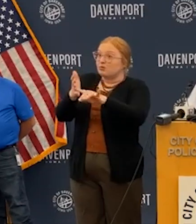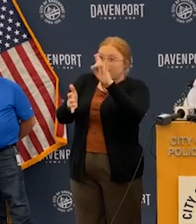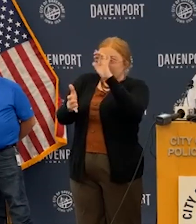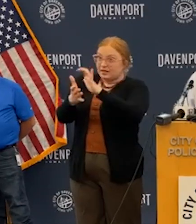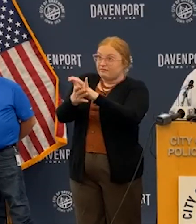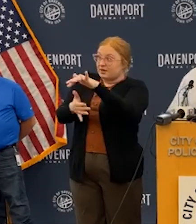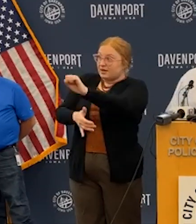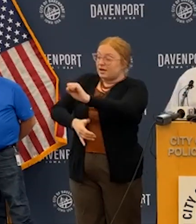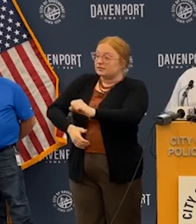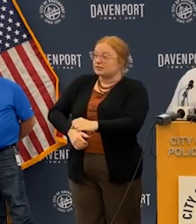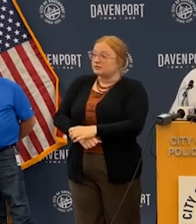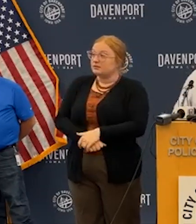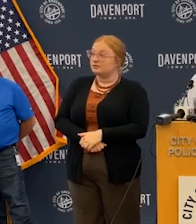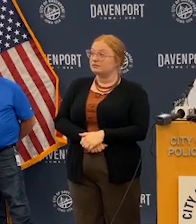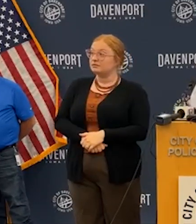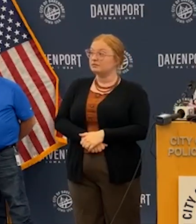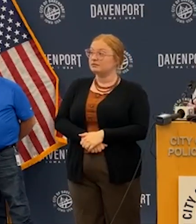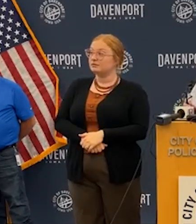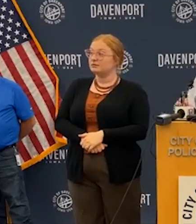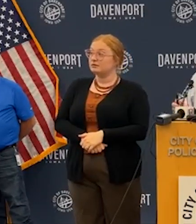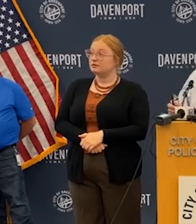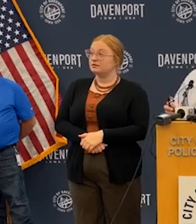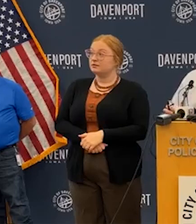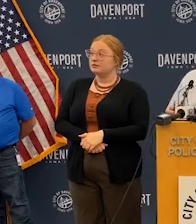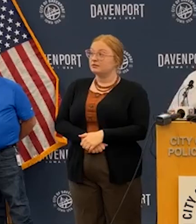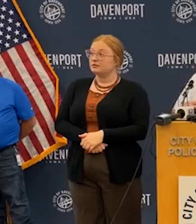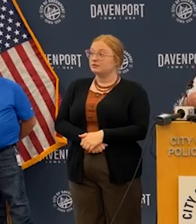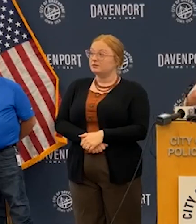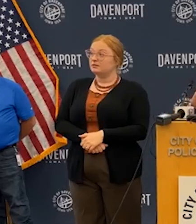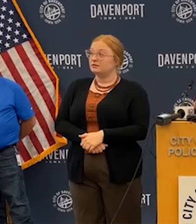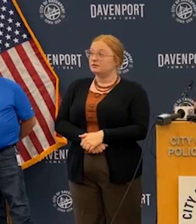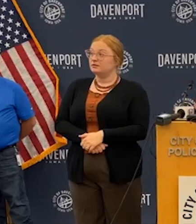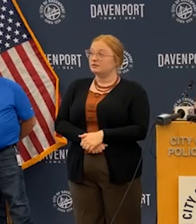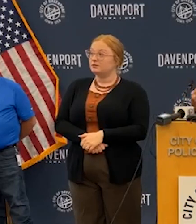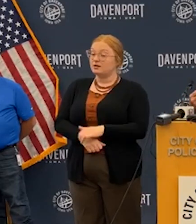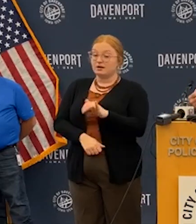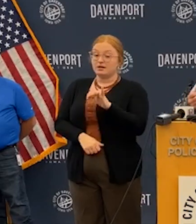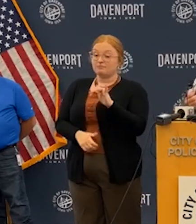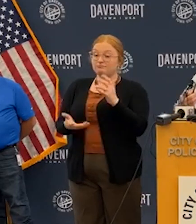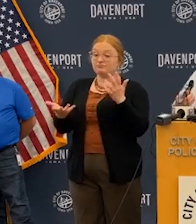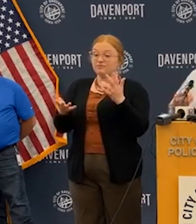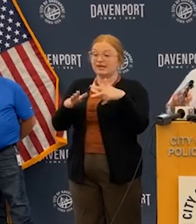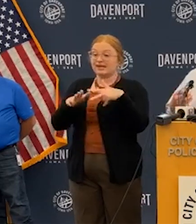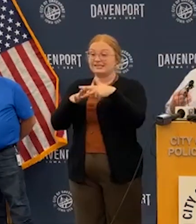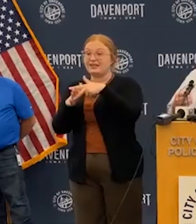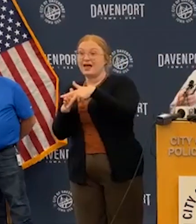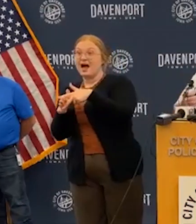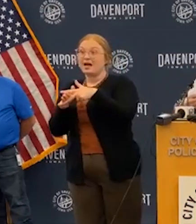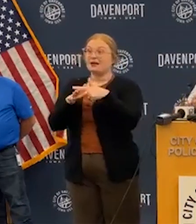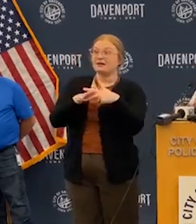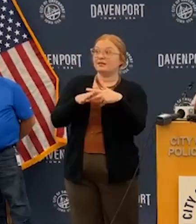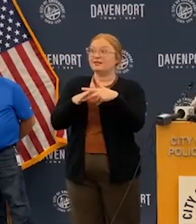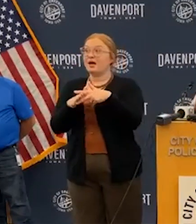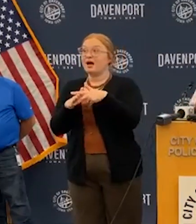It is a line of when you tell people you have to be kicked out of your home. We've dealt with that before.